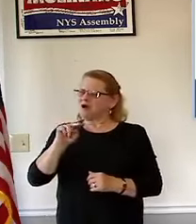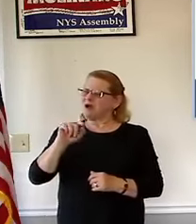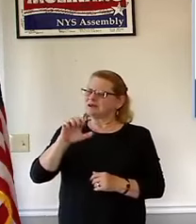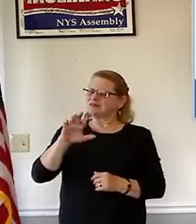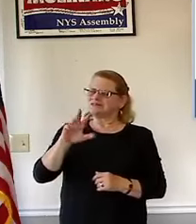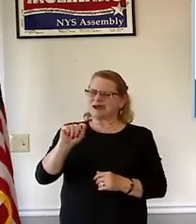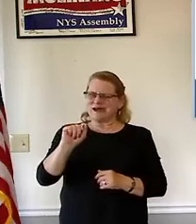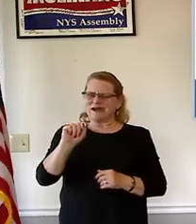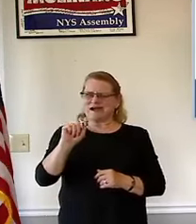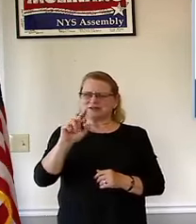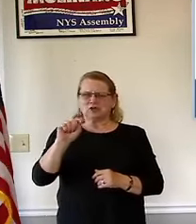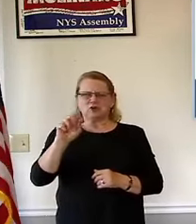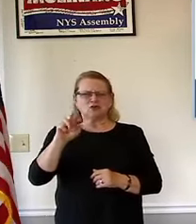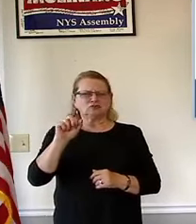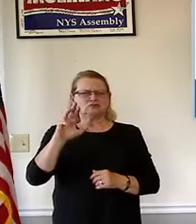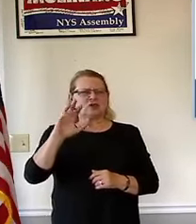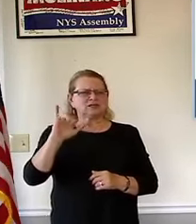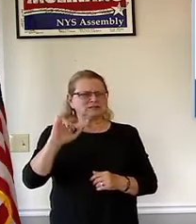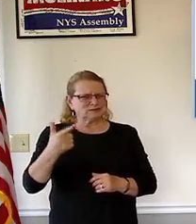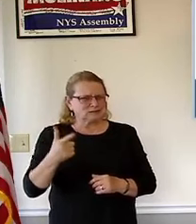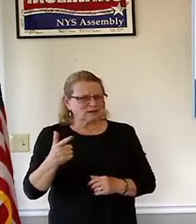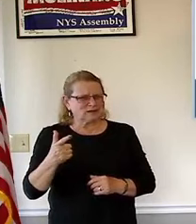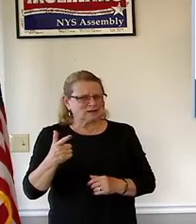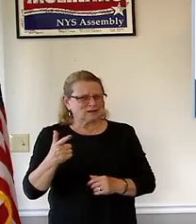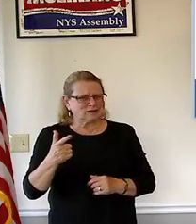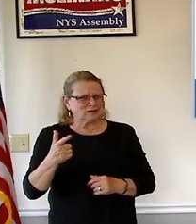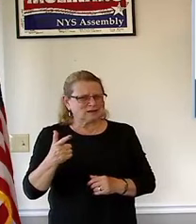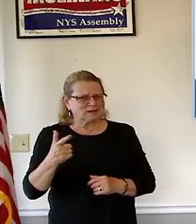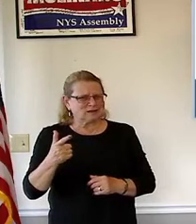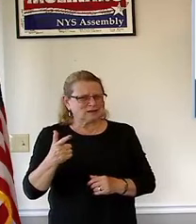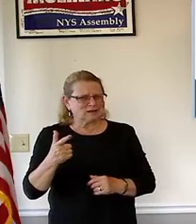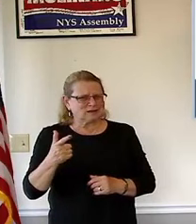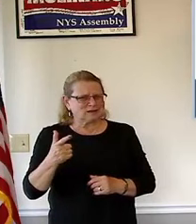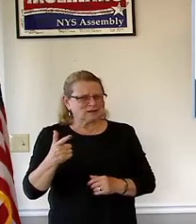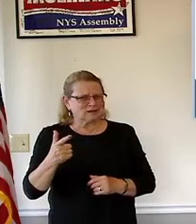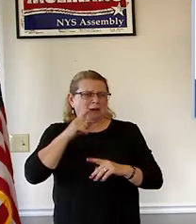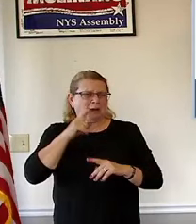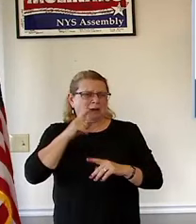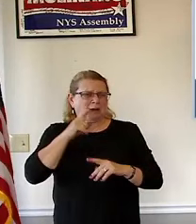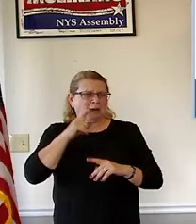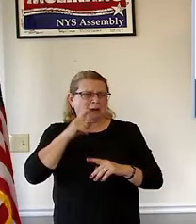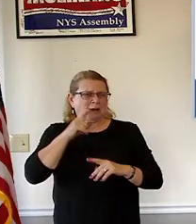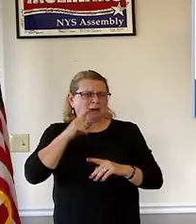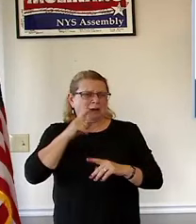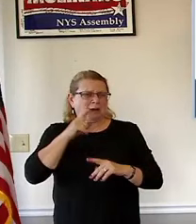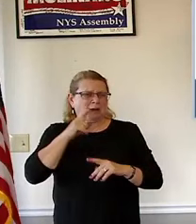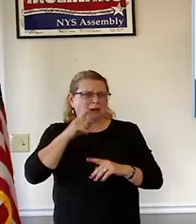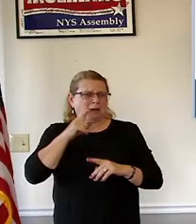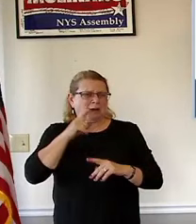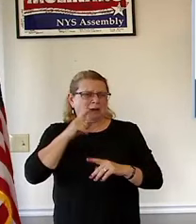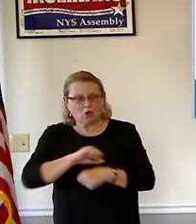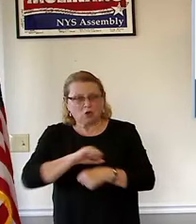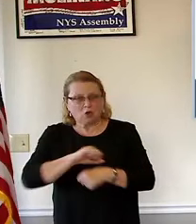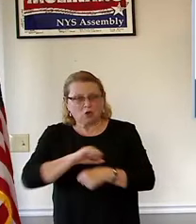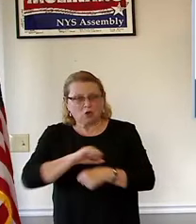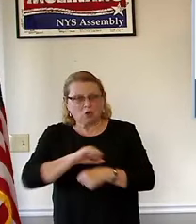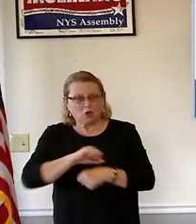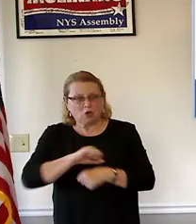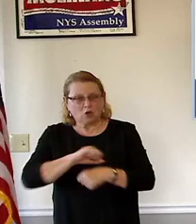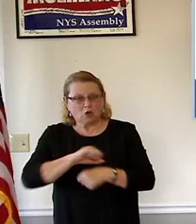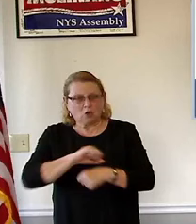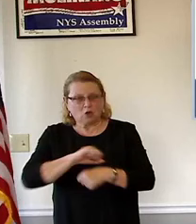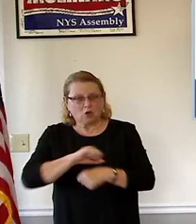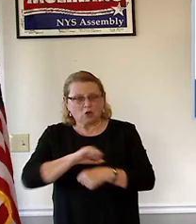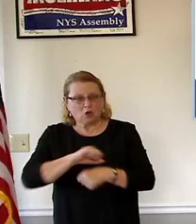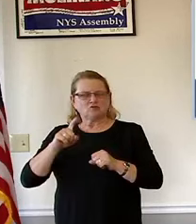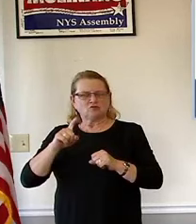Mark, is one of the core public health function. And for COVID, we've sort of ramped it up and put